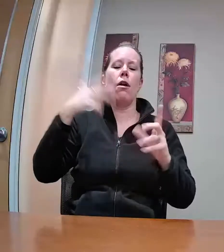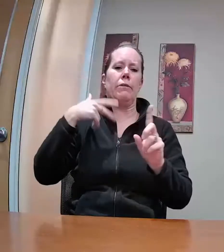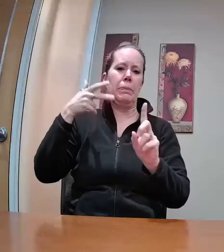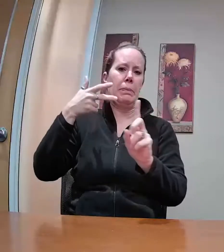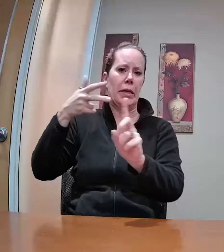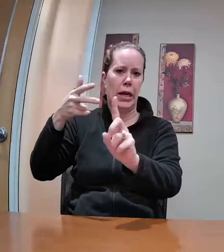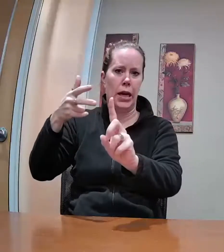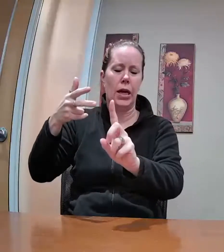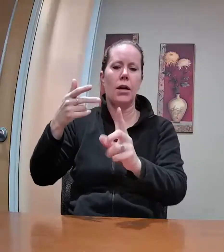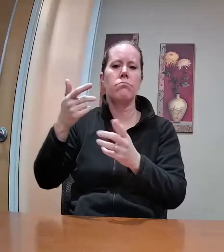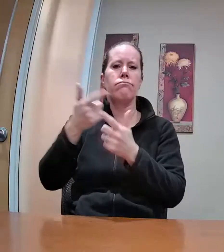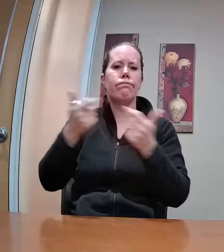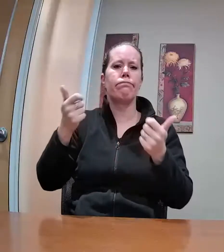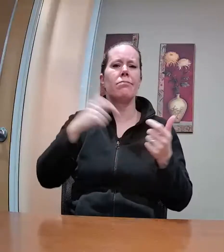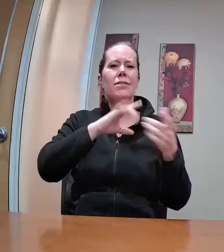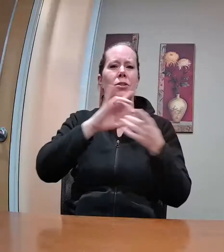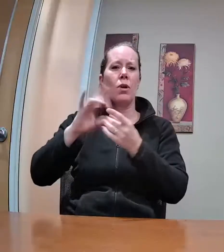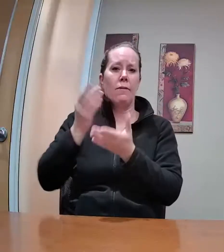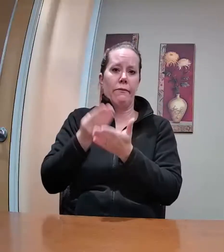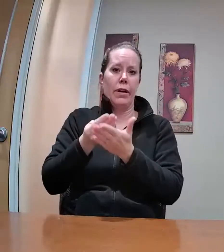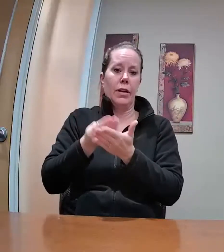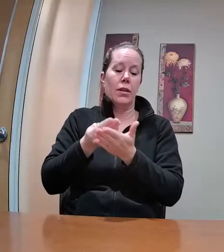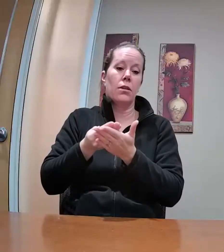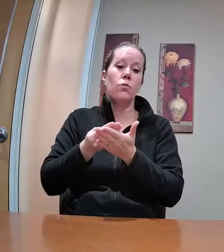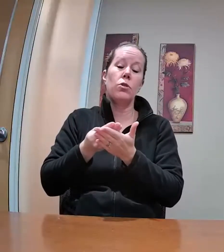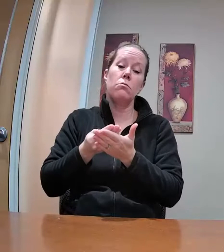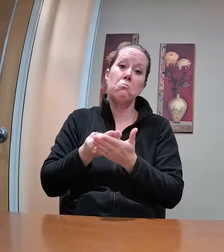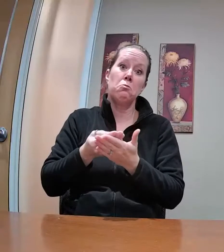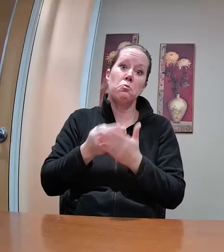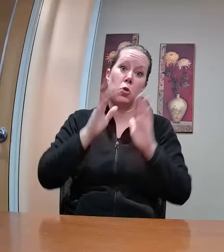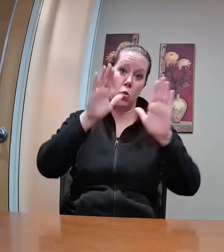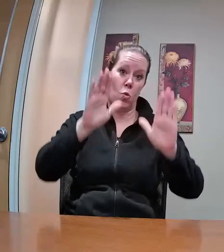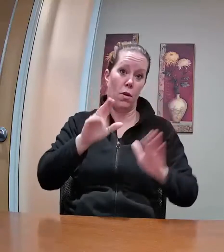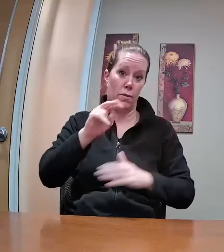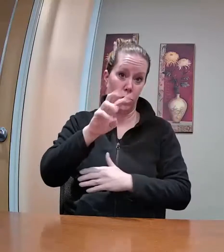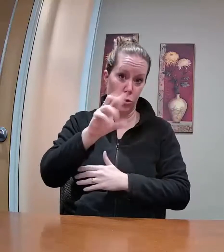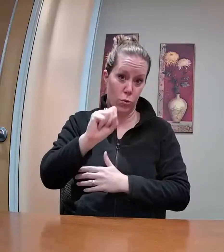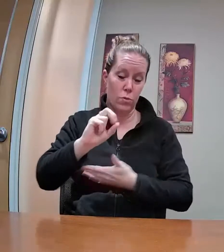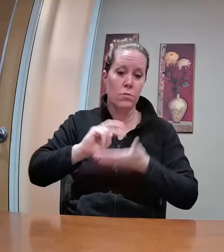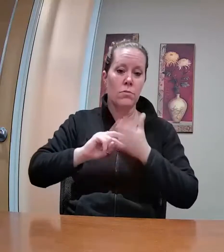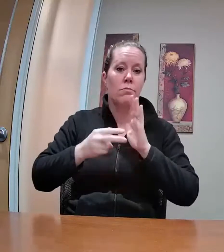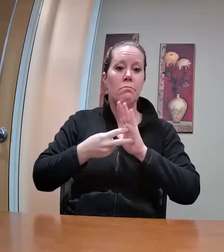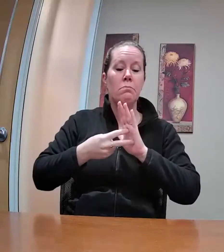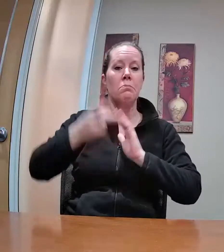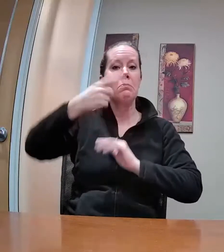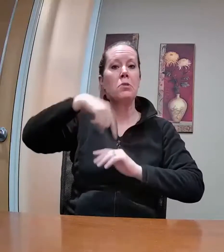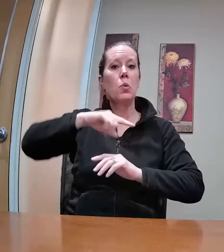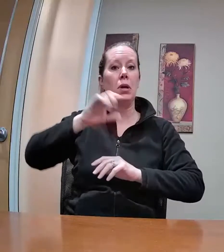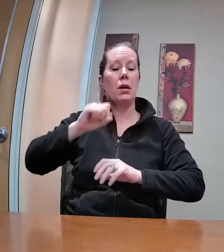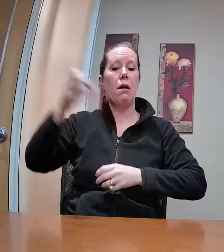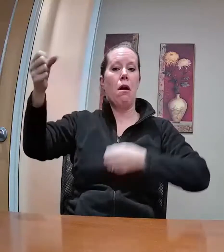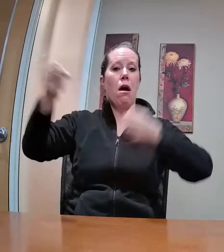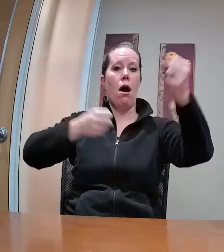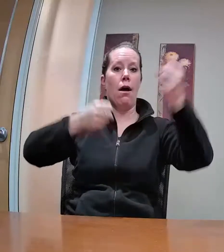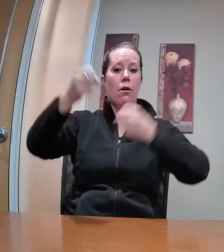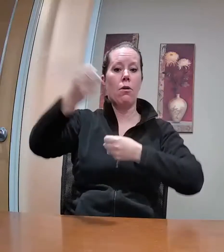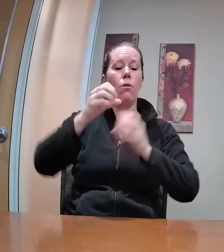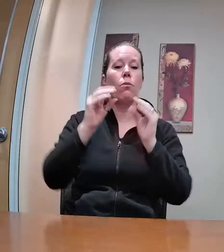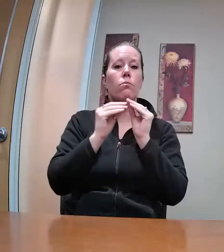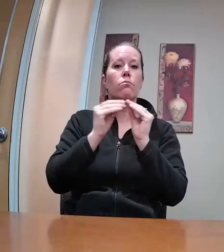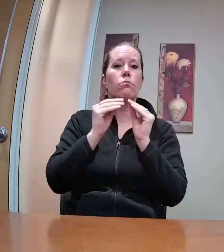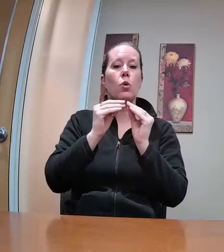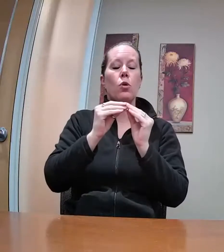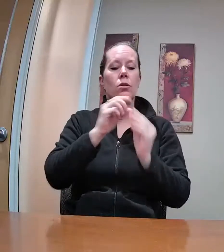One reason being the funding, which is great news. It means we're able to hire more direct